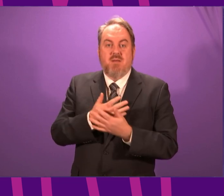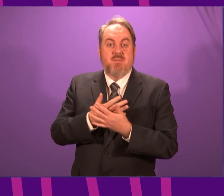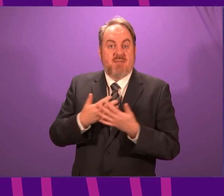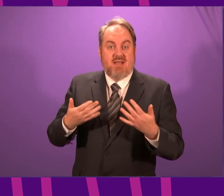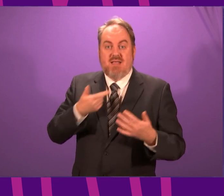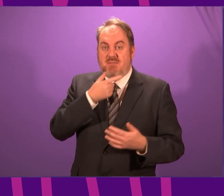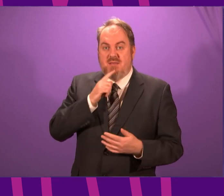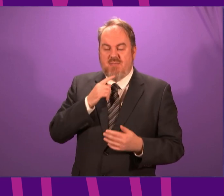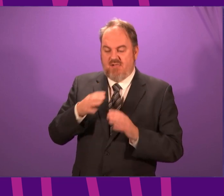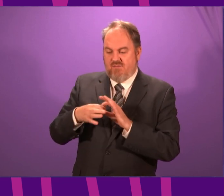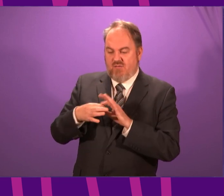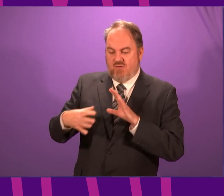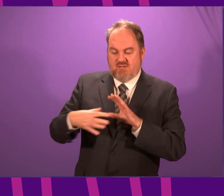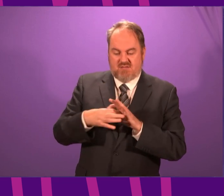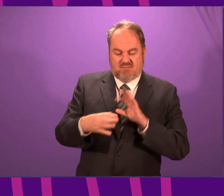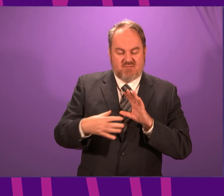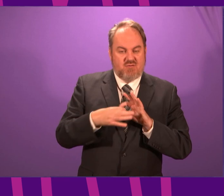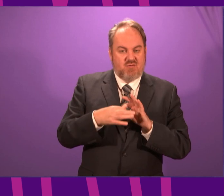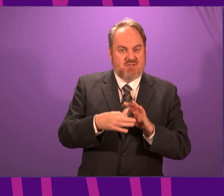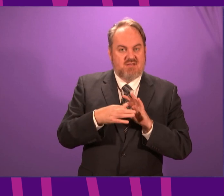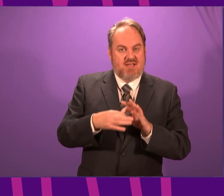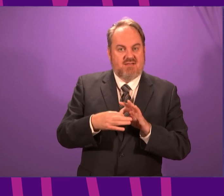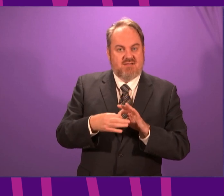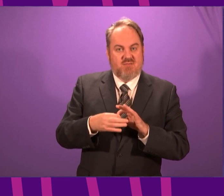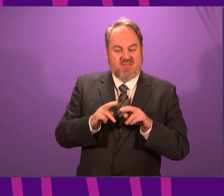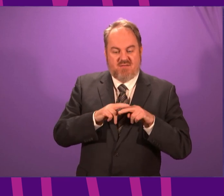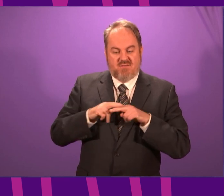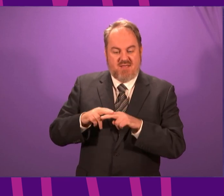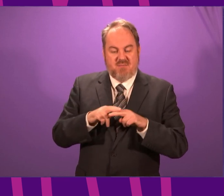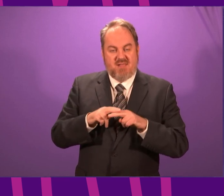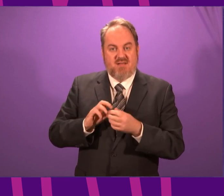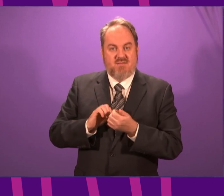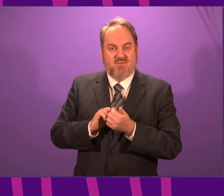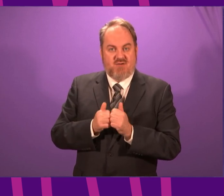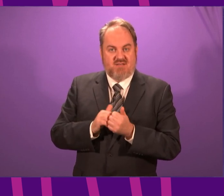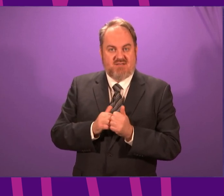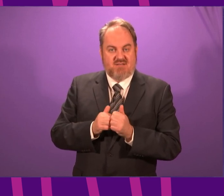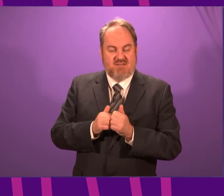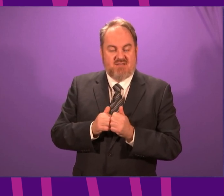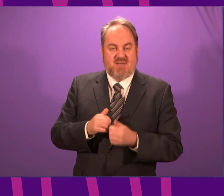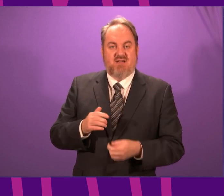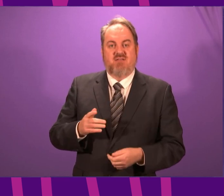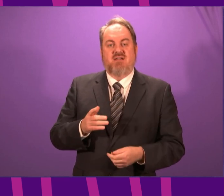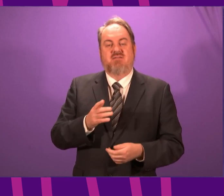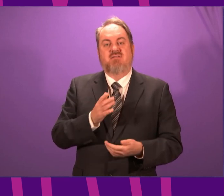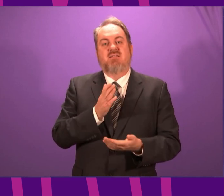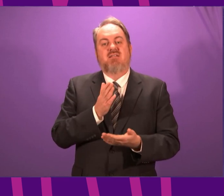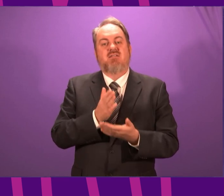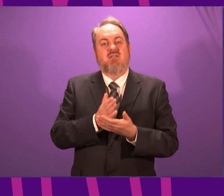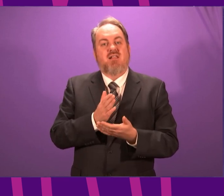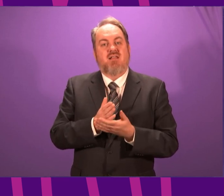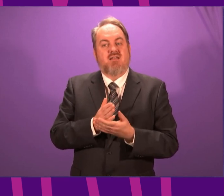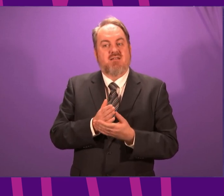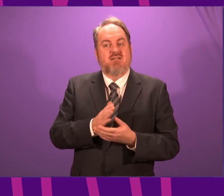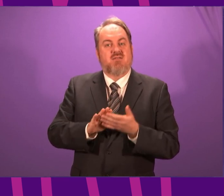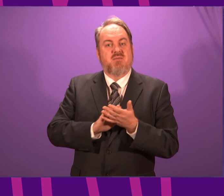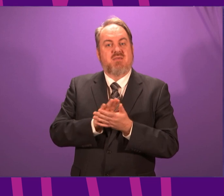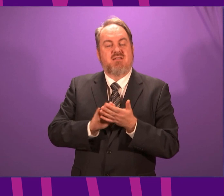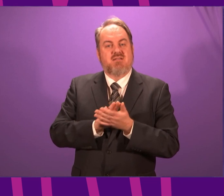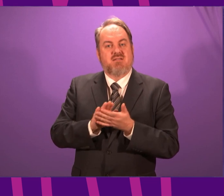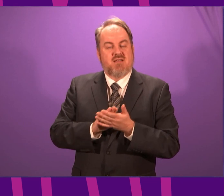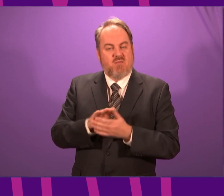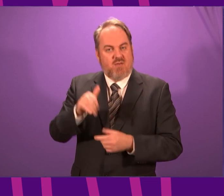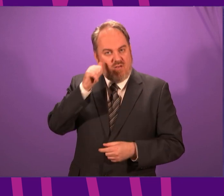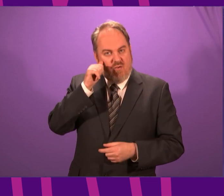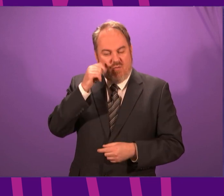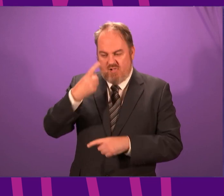with family and friends. The havoc this pandemic is wreaking on our society, particularly in terms of health and the economy, would have been quite unimaginable